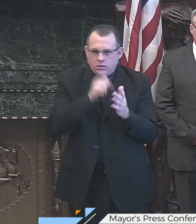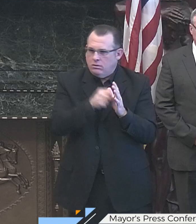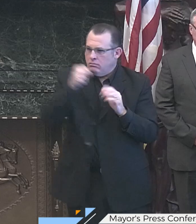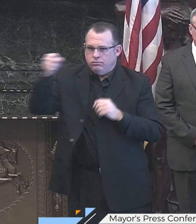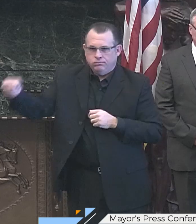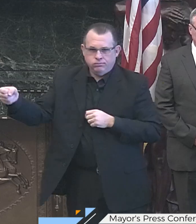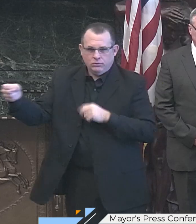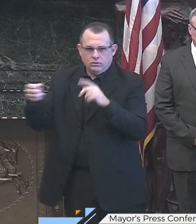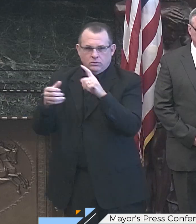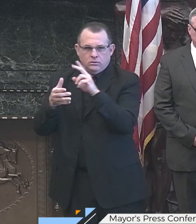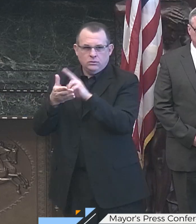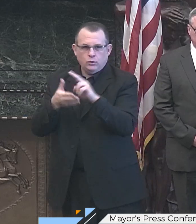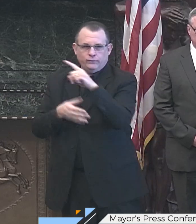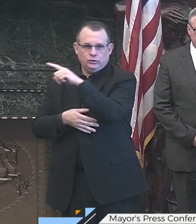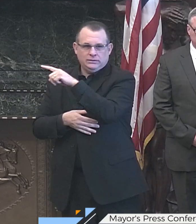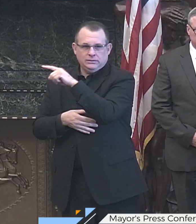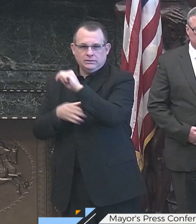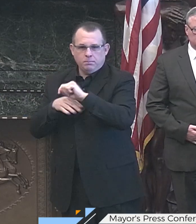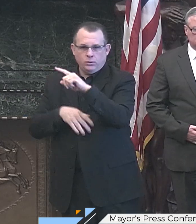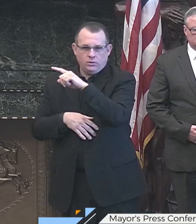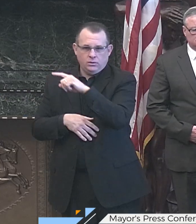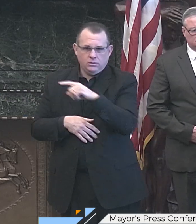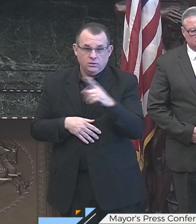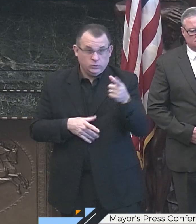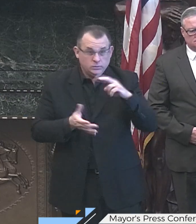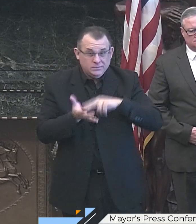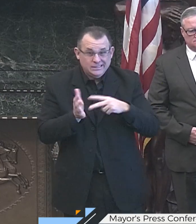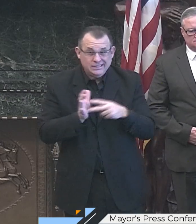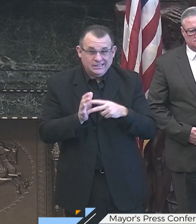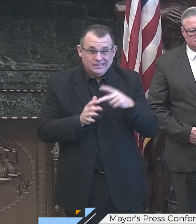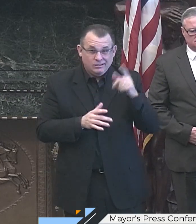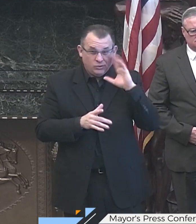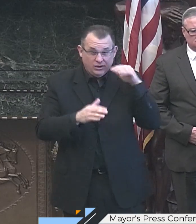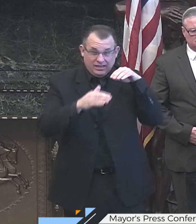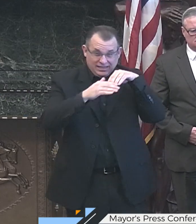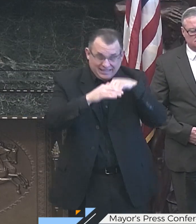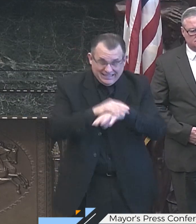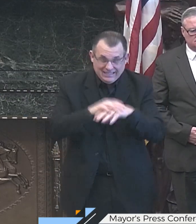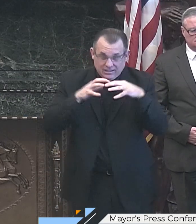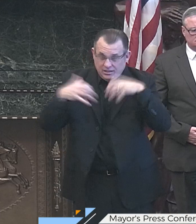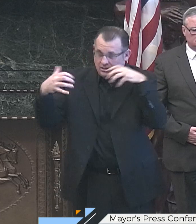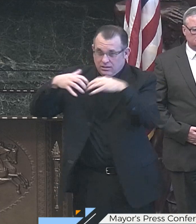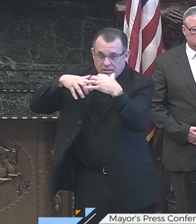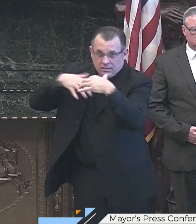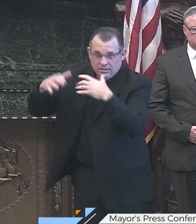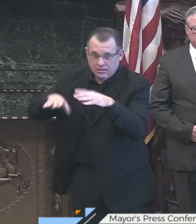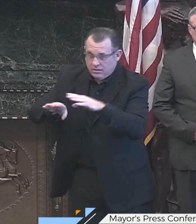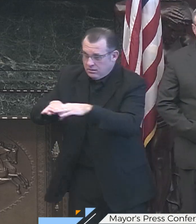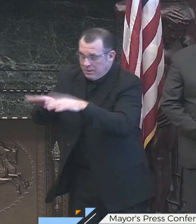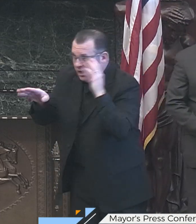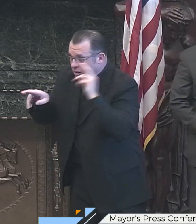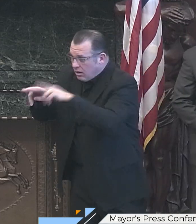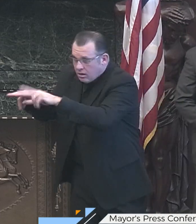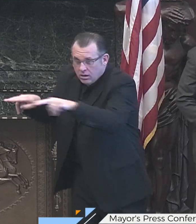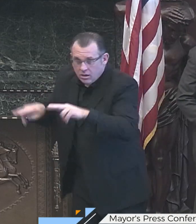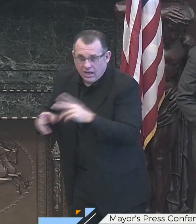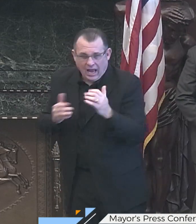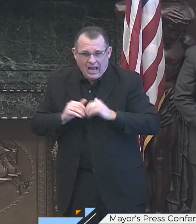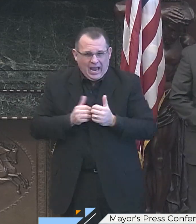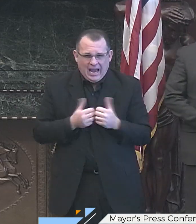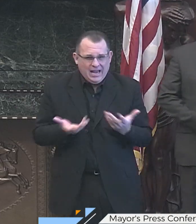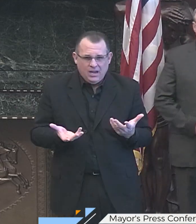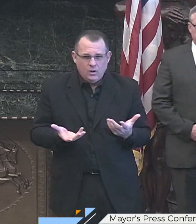They would be like in the main arena space, like in the seating, or these are beds that are strategically placed, or? So we are working through